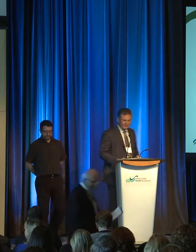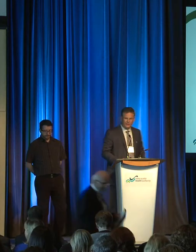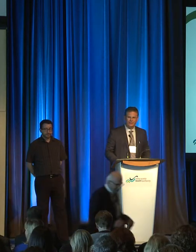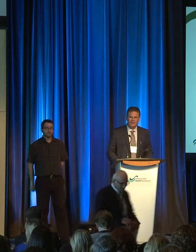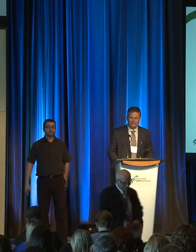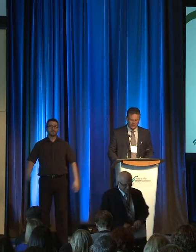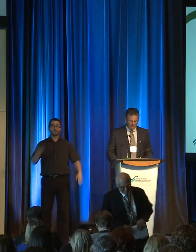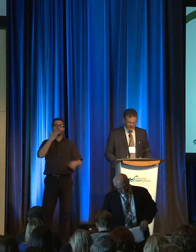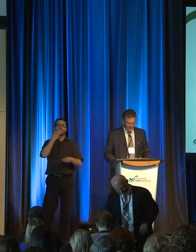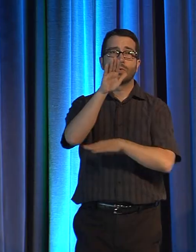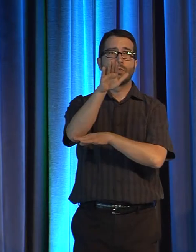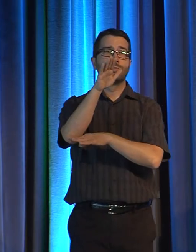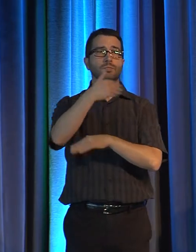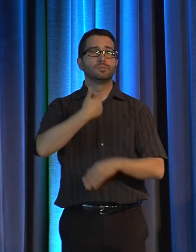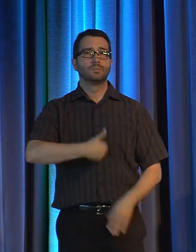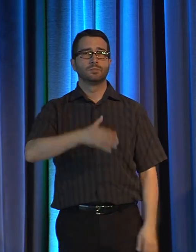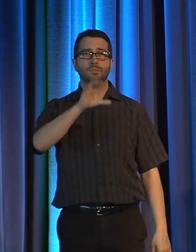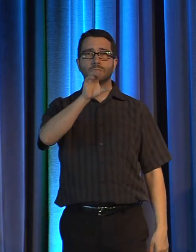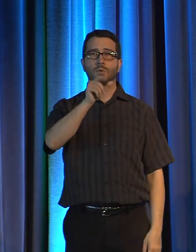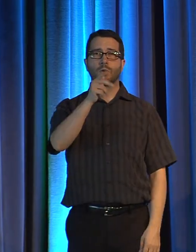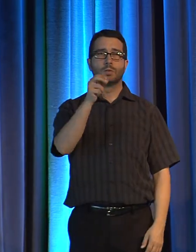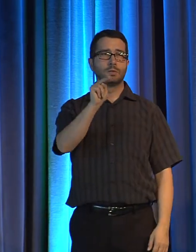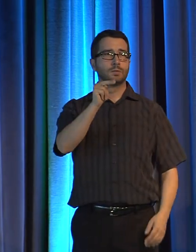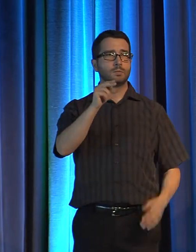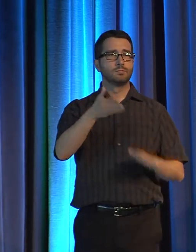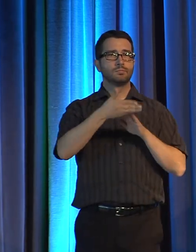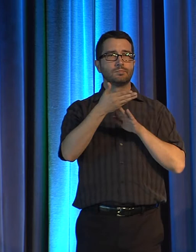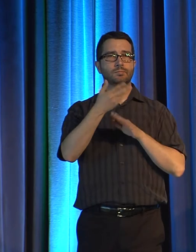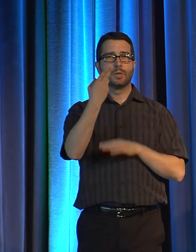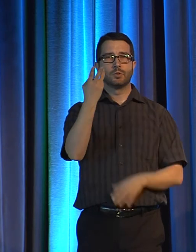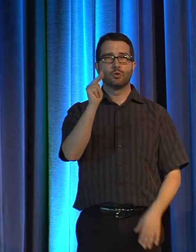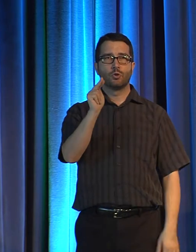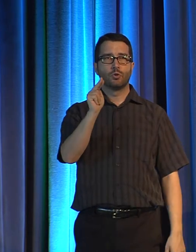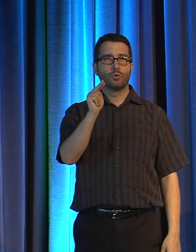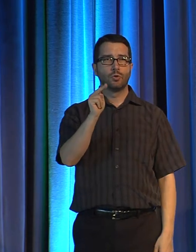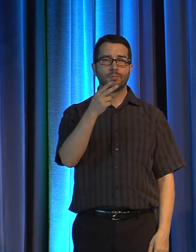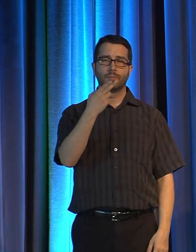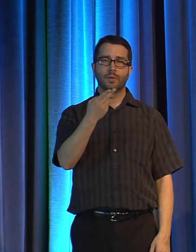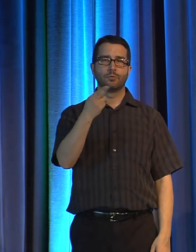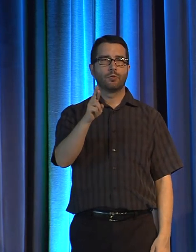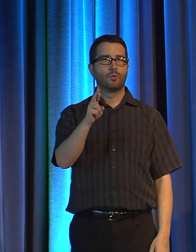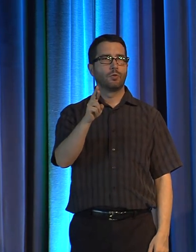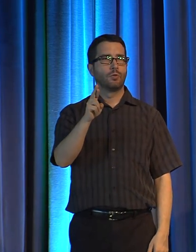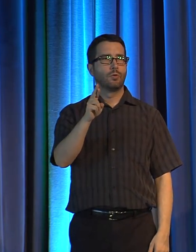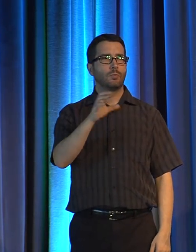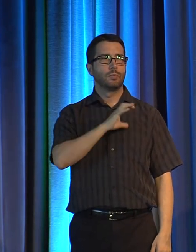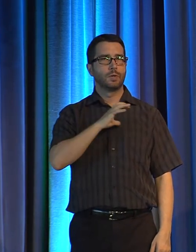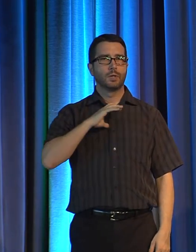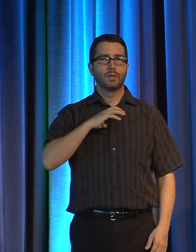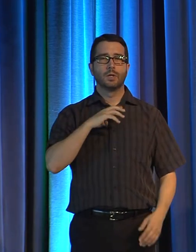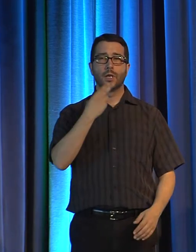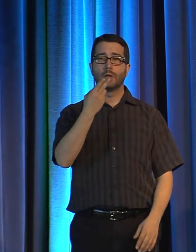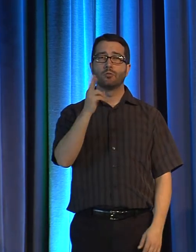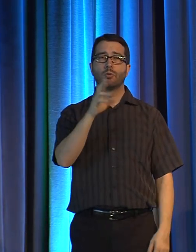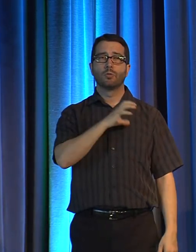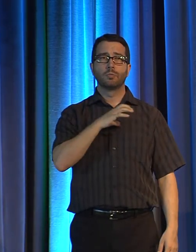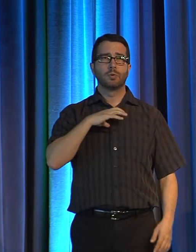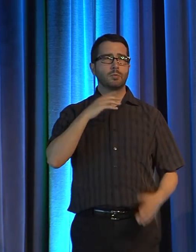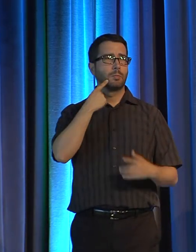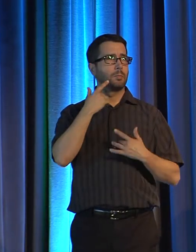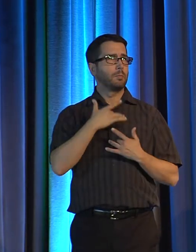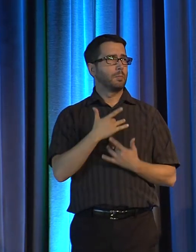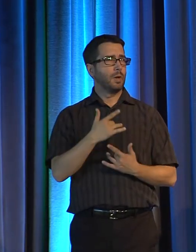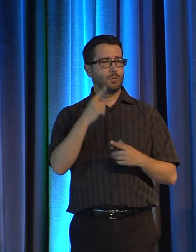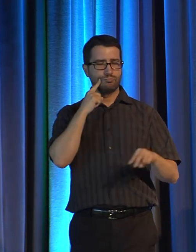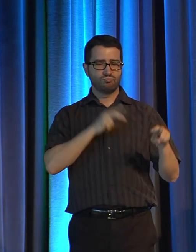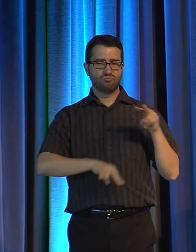Good afternoon. I'm Colin Kopp. I'm the chair of the HR committee. The Human Resources Committee provides governance and oversight